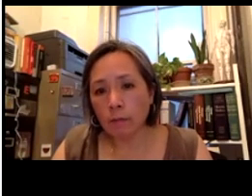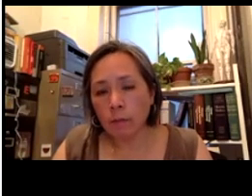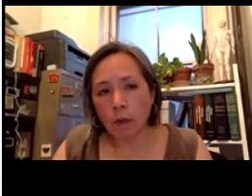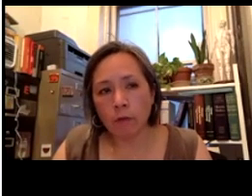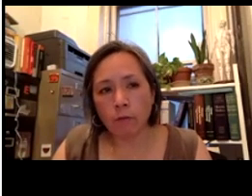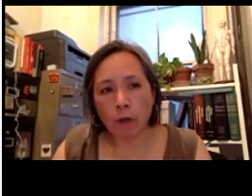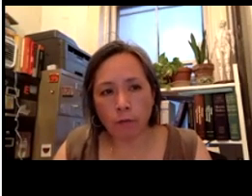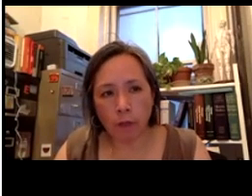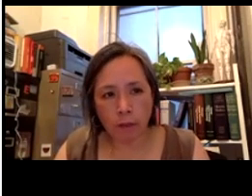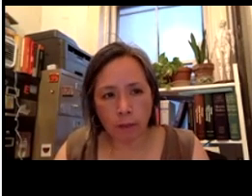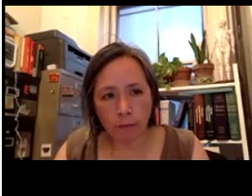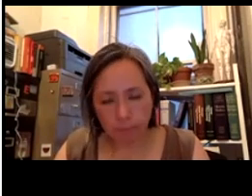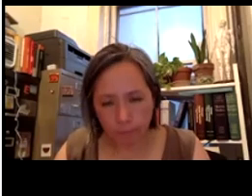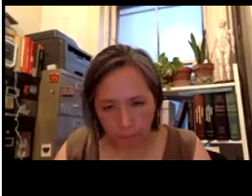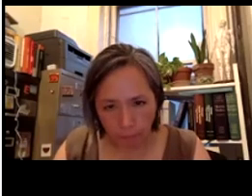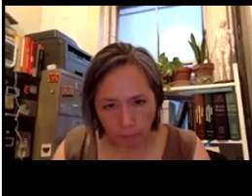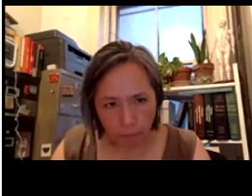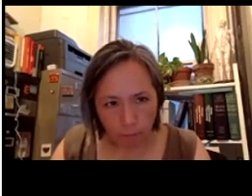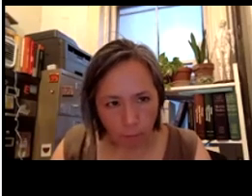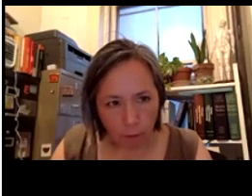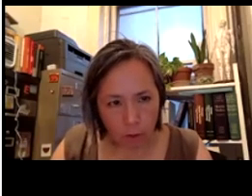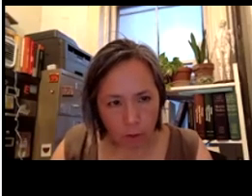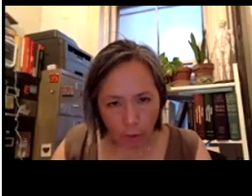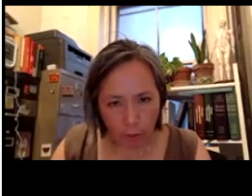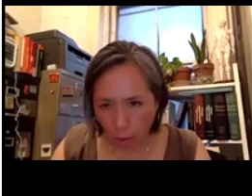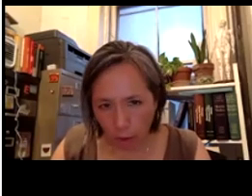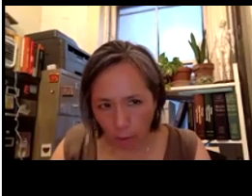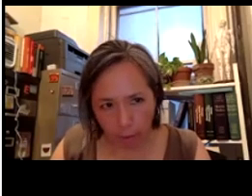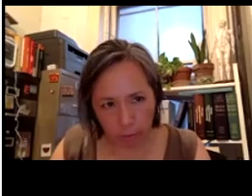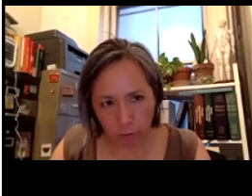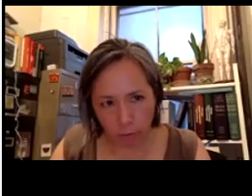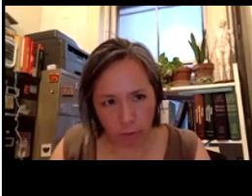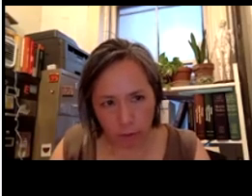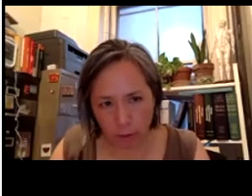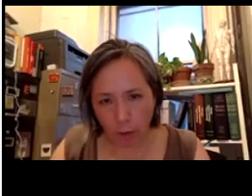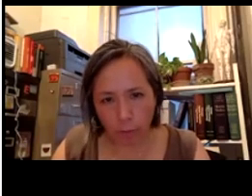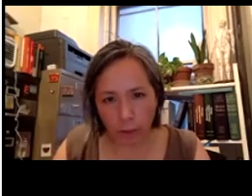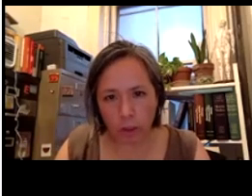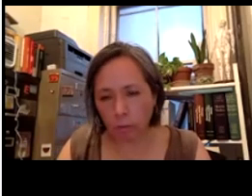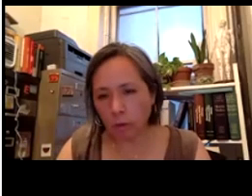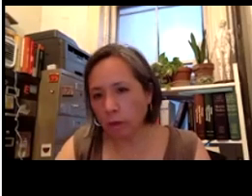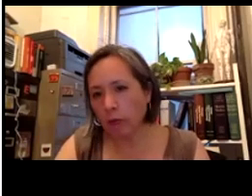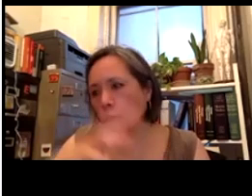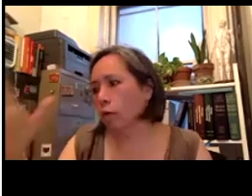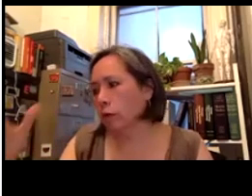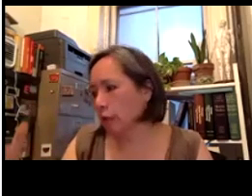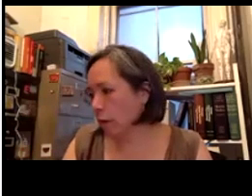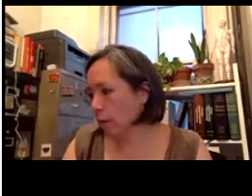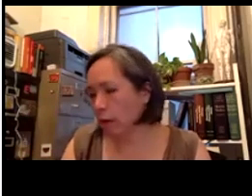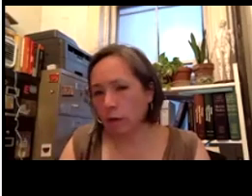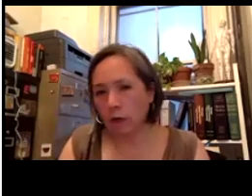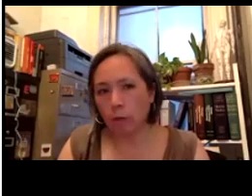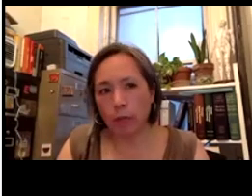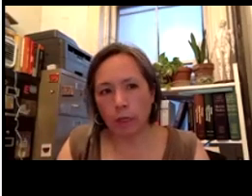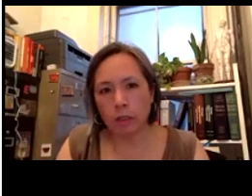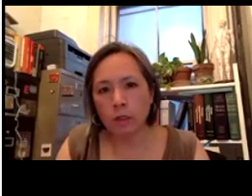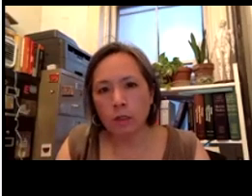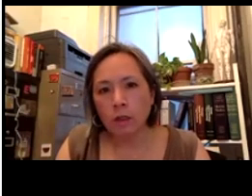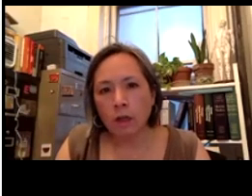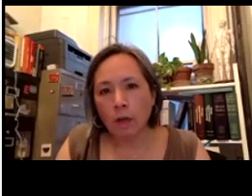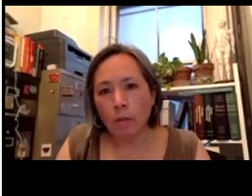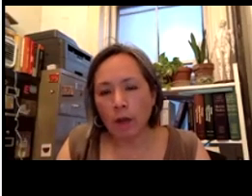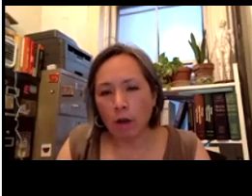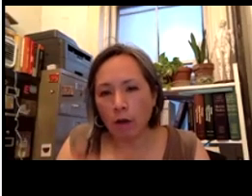yin-yang and five-phase. So where does this all amount to? This is like a big jumble and a lot of words out of my mouth and on a